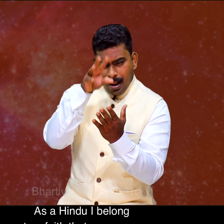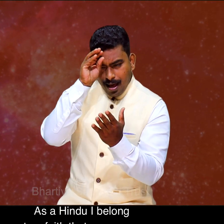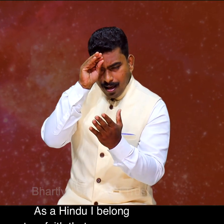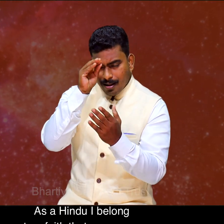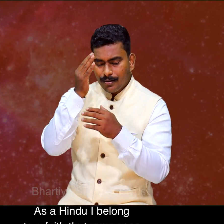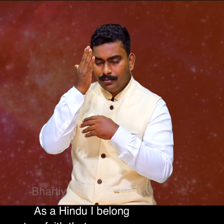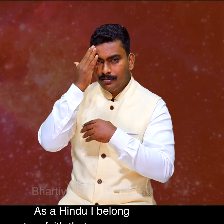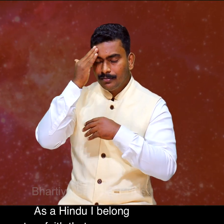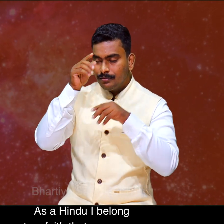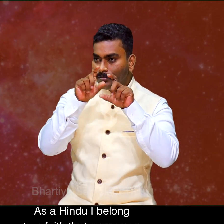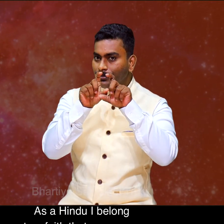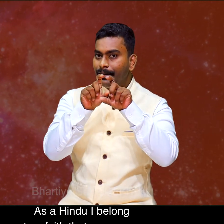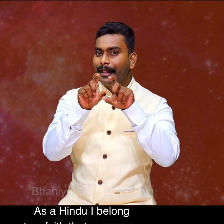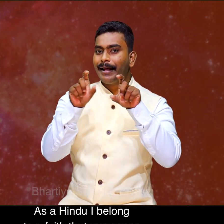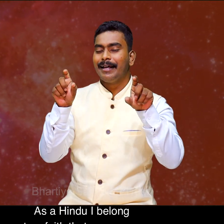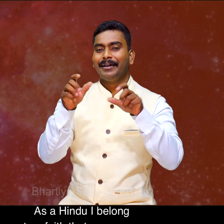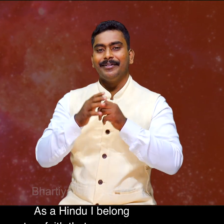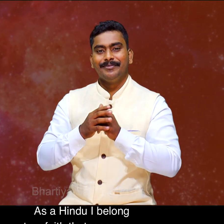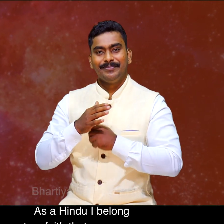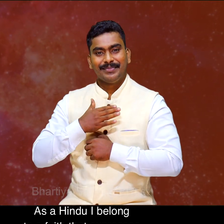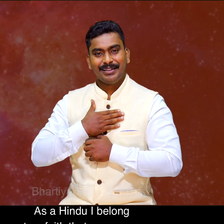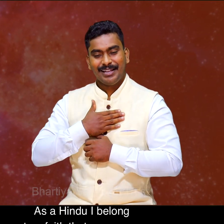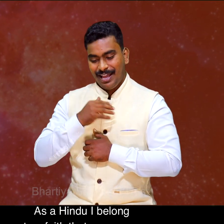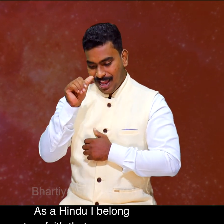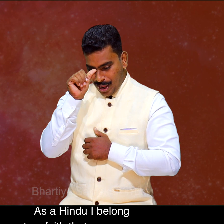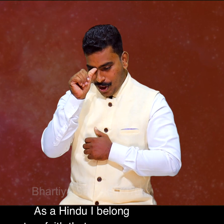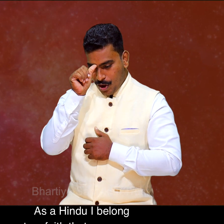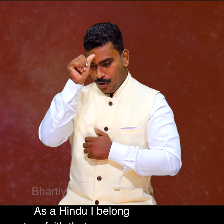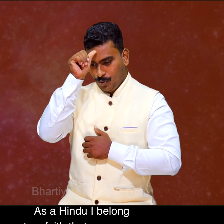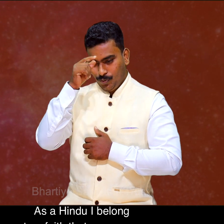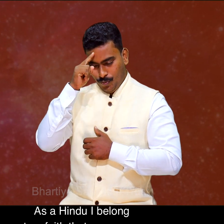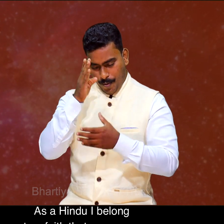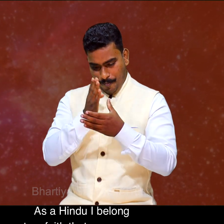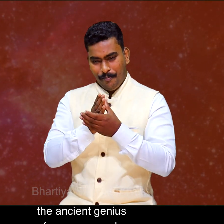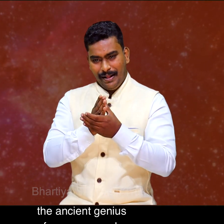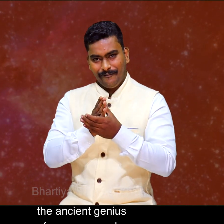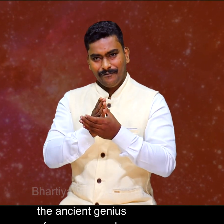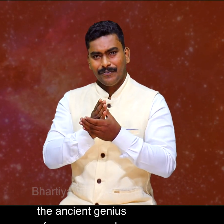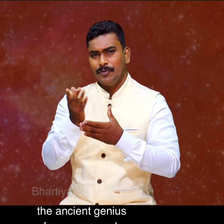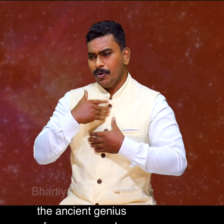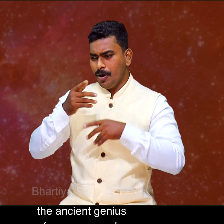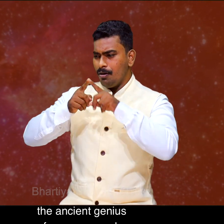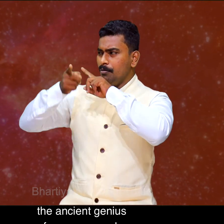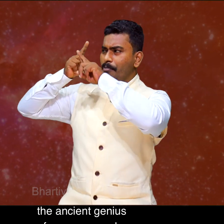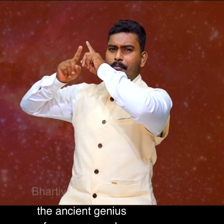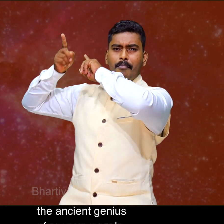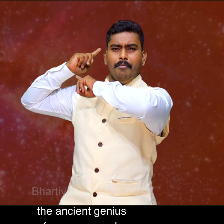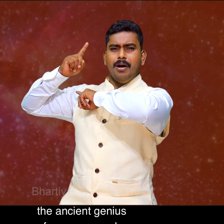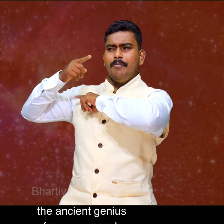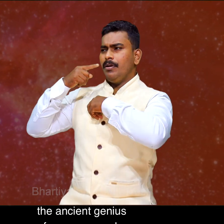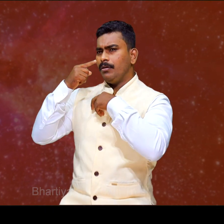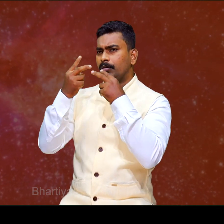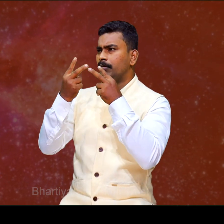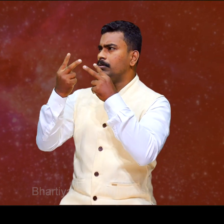As a Hindu, I belong to a faith that expresses the ancient genius of my